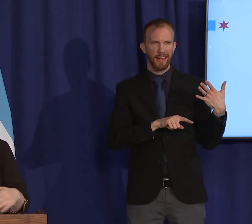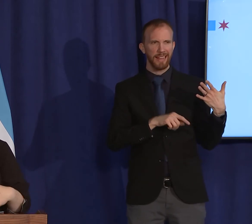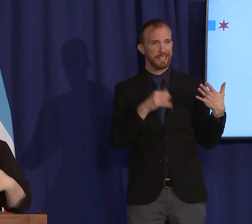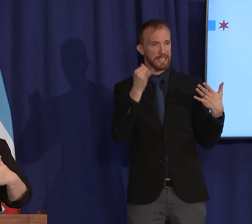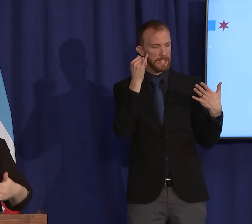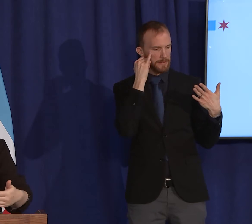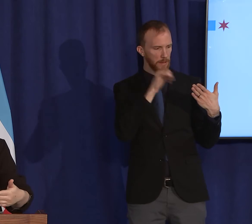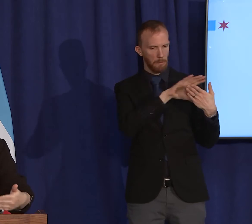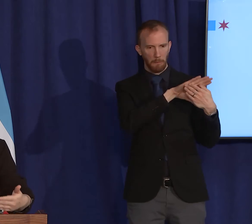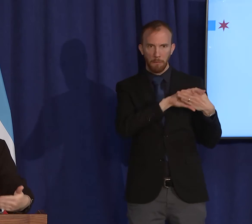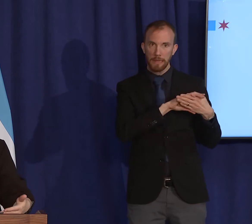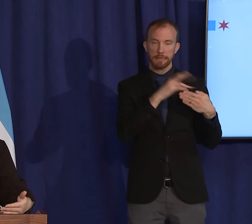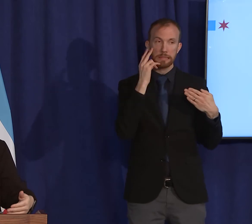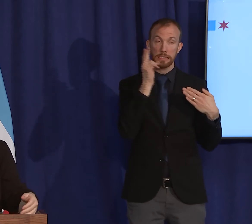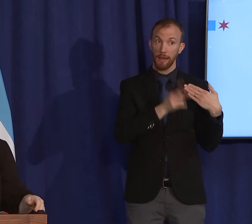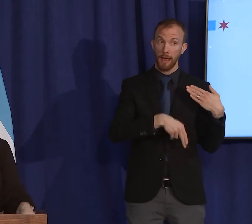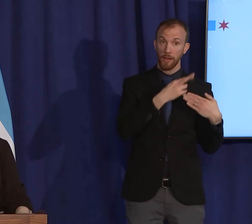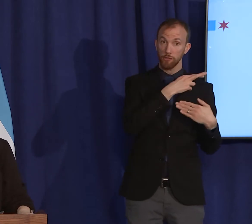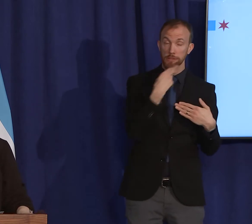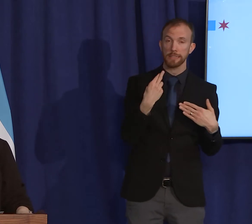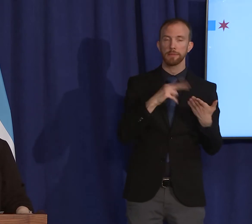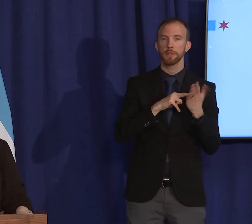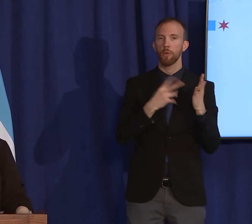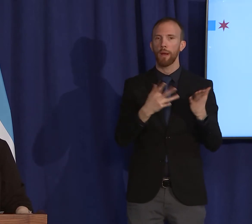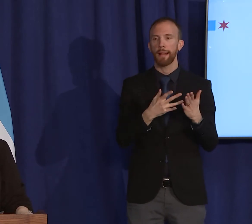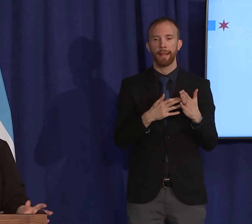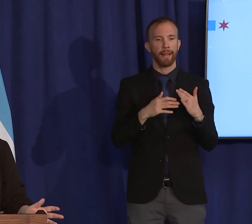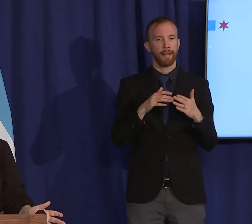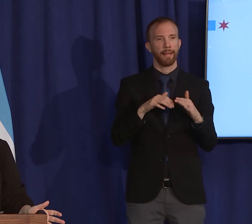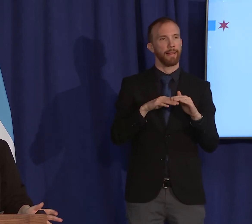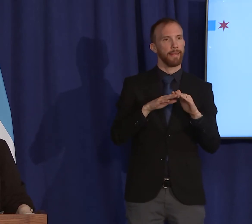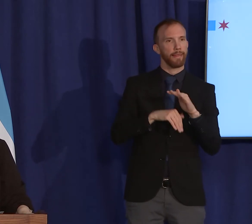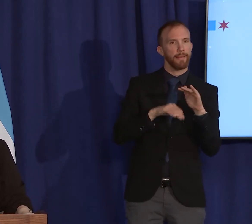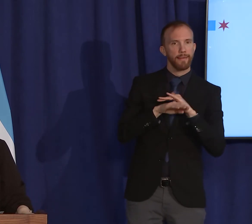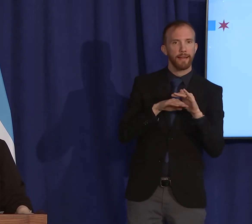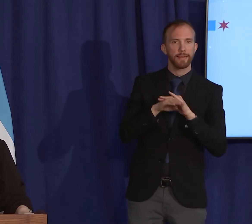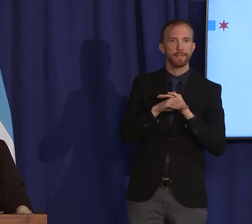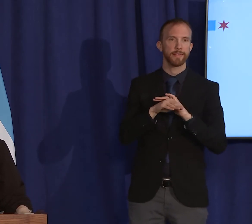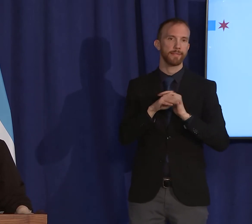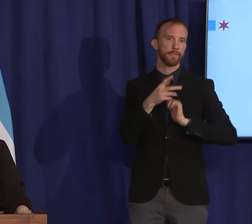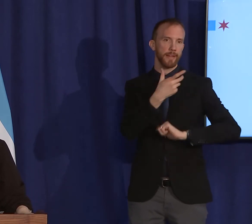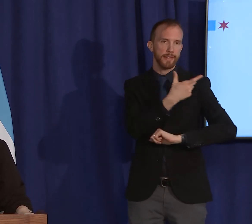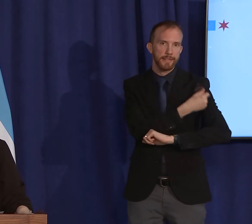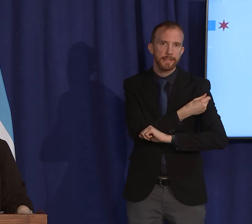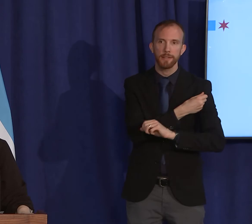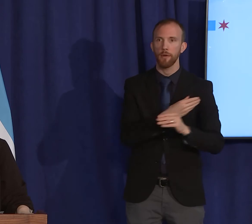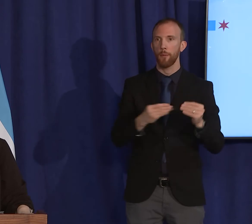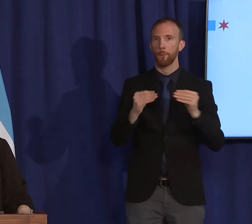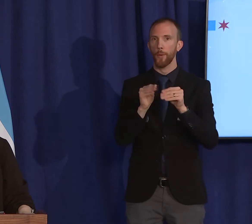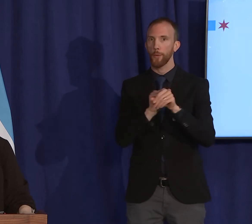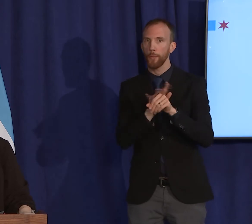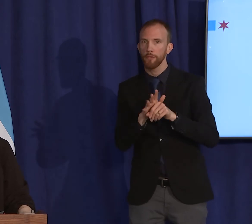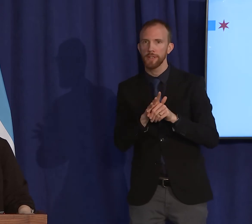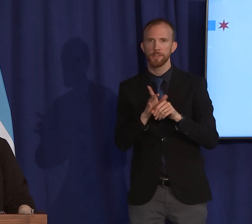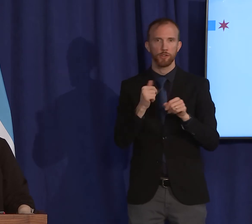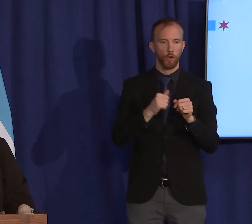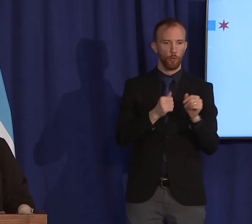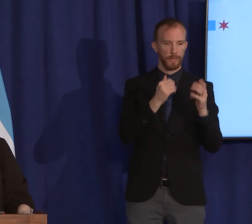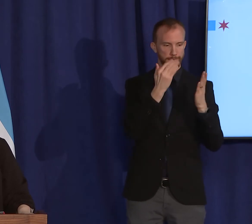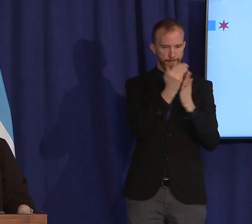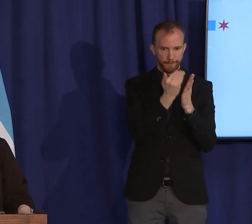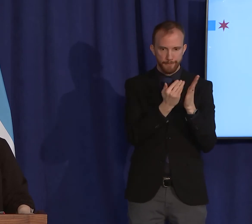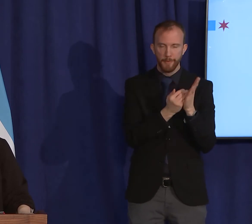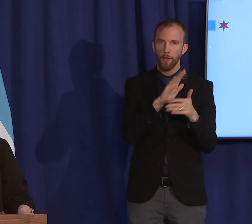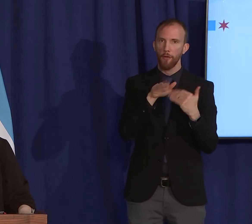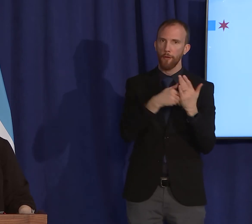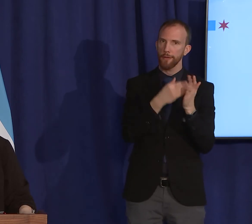Chicago and higher risk of COVID. And so we ranked all 77 community areas. That was based on what COVID looked like through